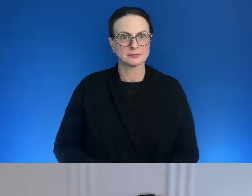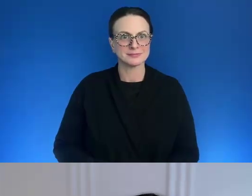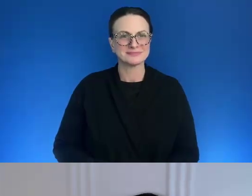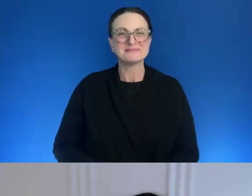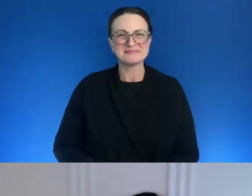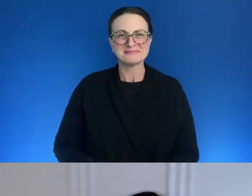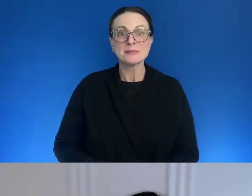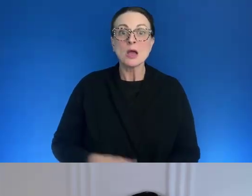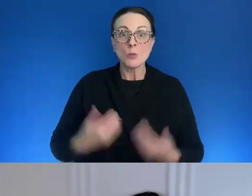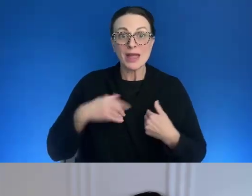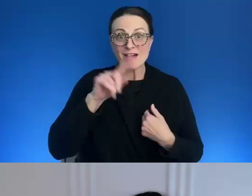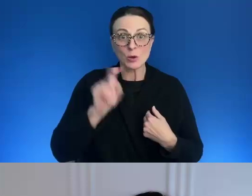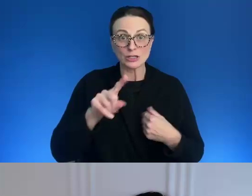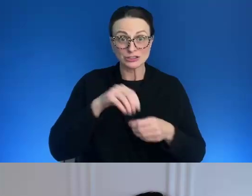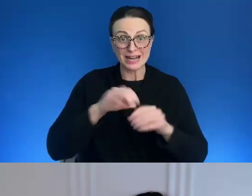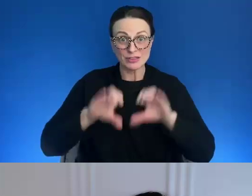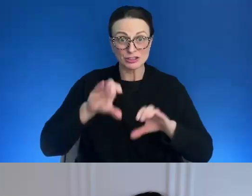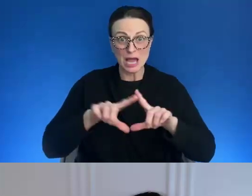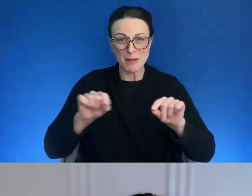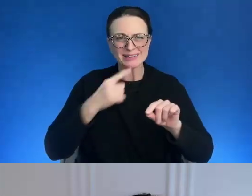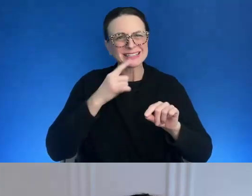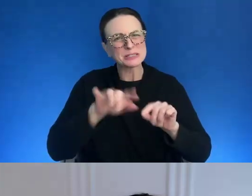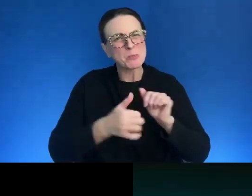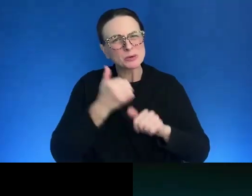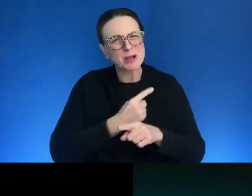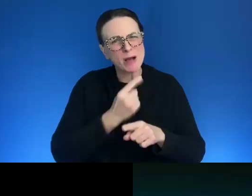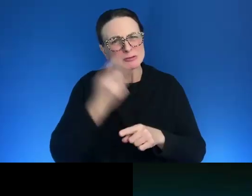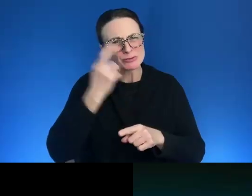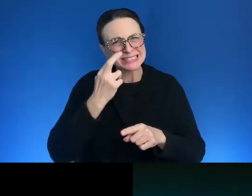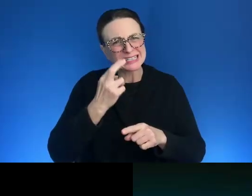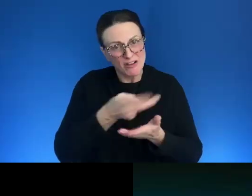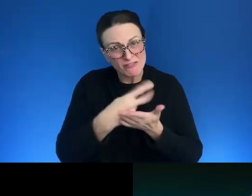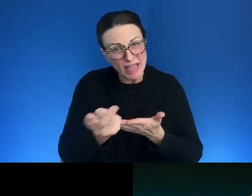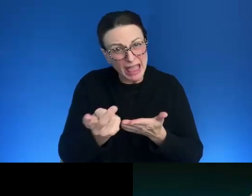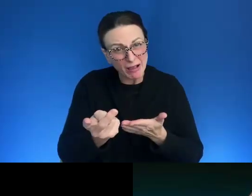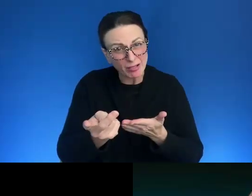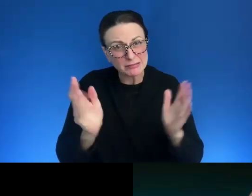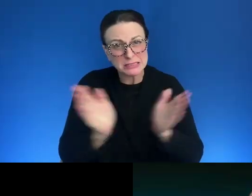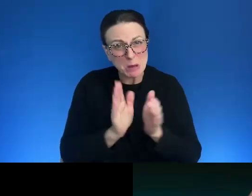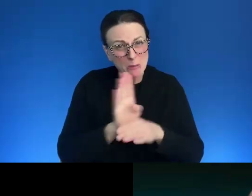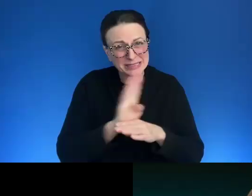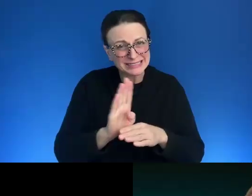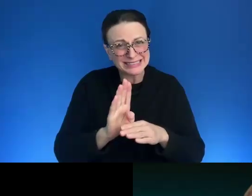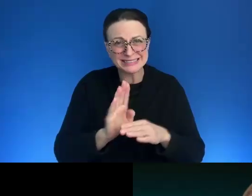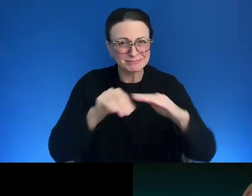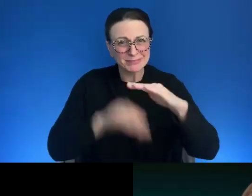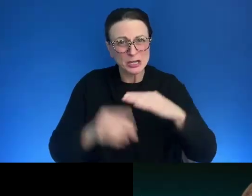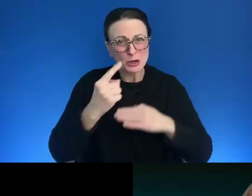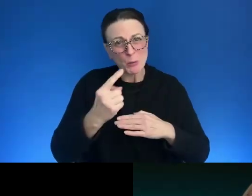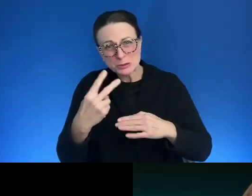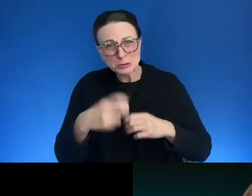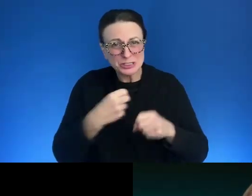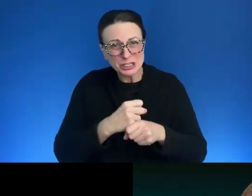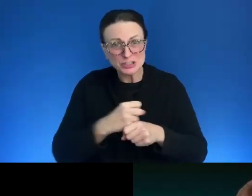most common reasons you've seen small businesses fail within the Mhm. first 2 years, especially for those first